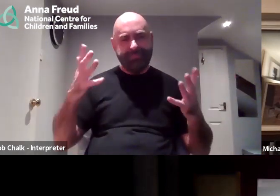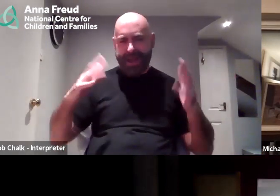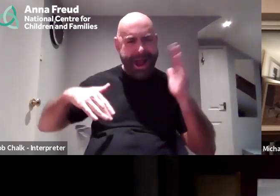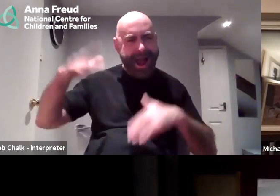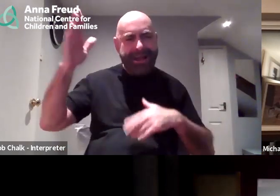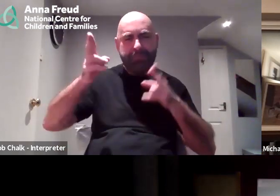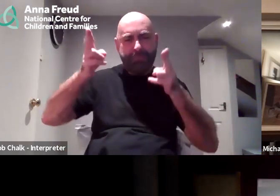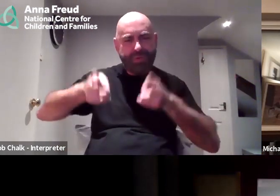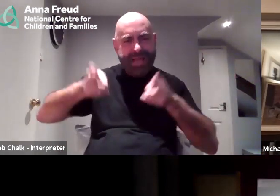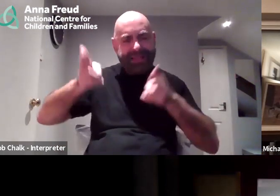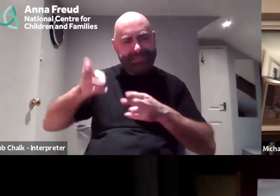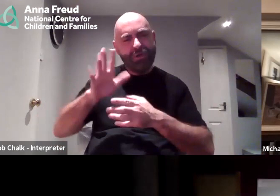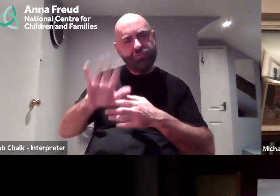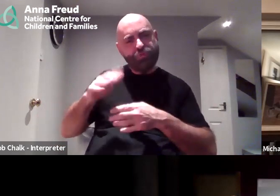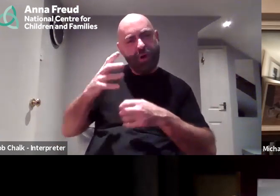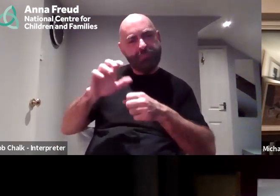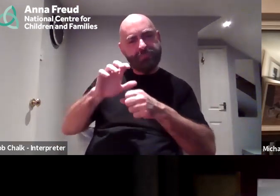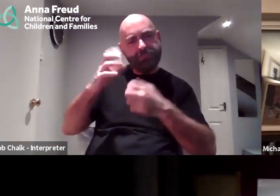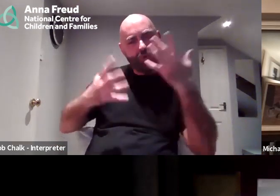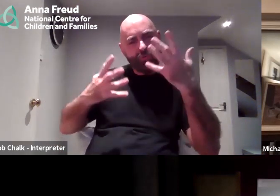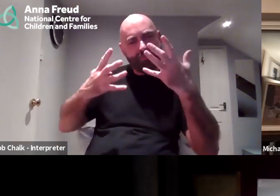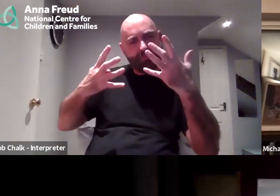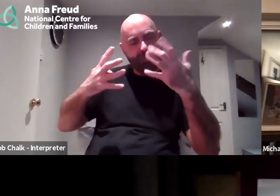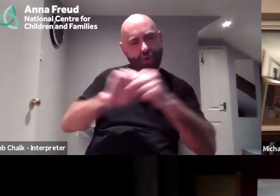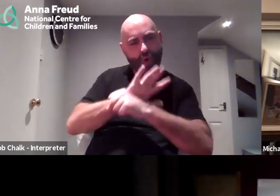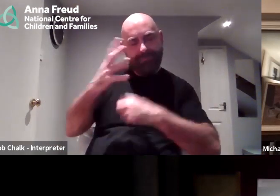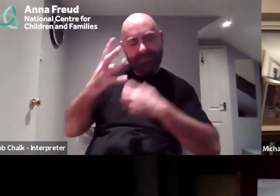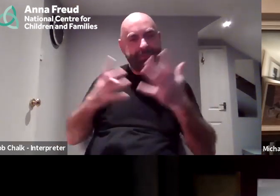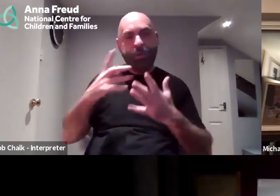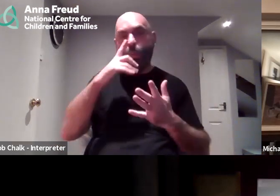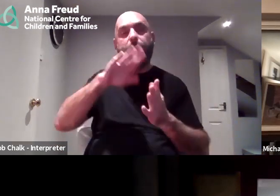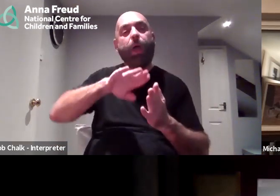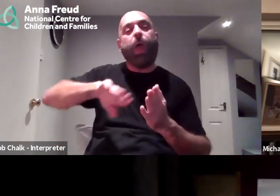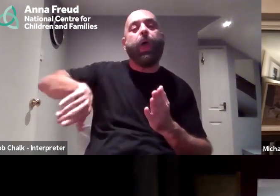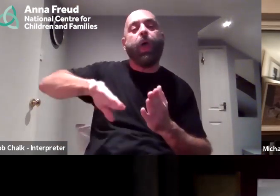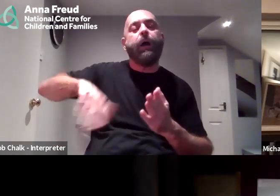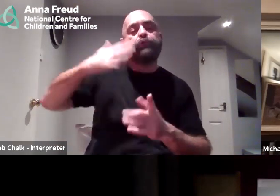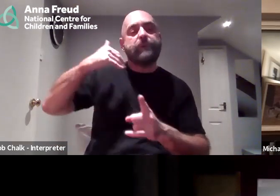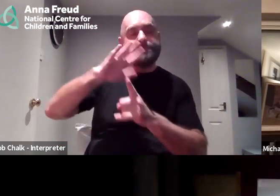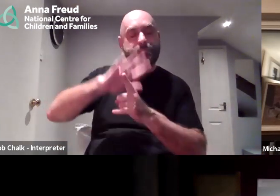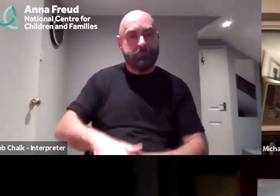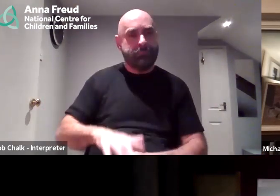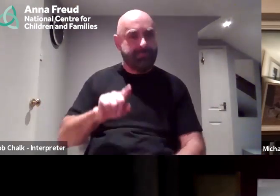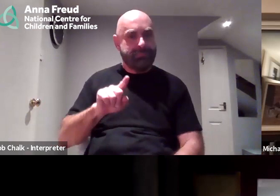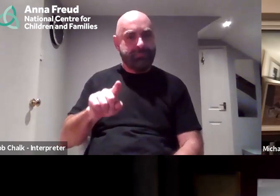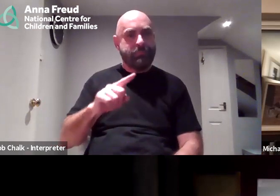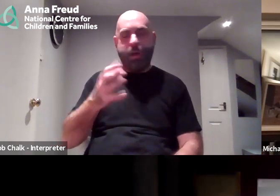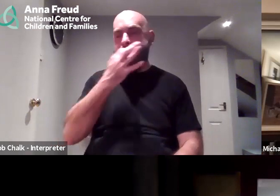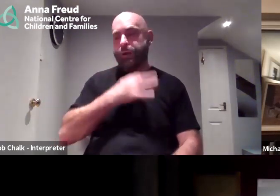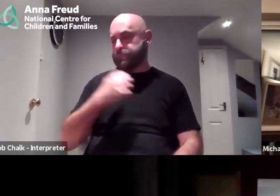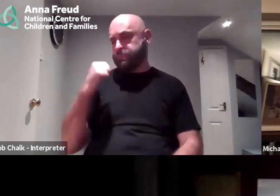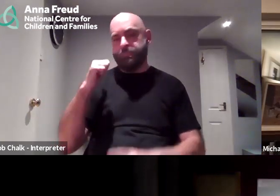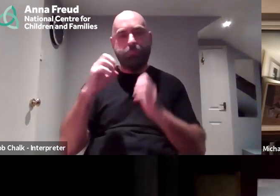mortality from COVID-19. We could no longer push it under the carpet. And that's why I said when I was asked on the